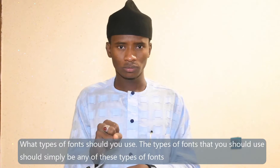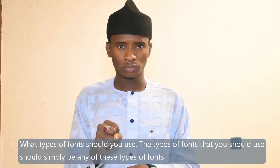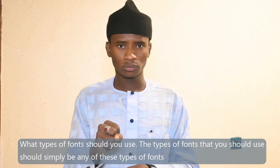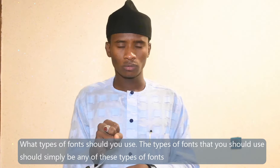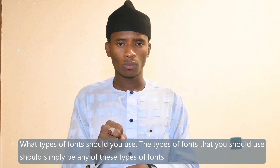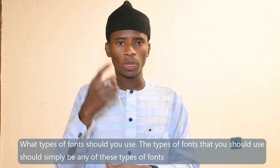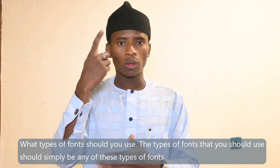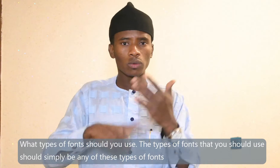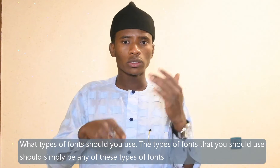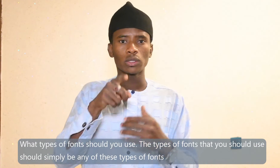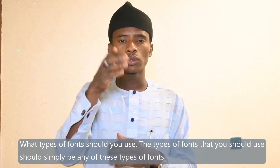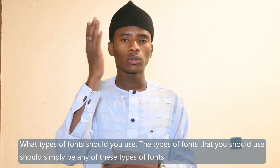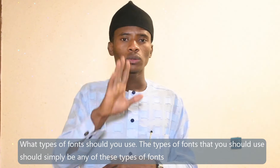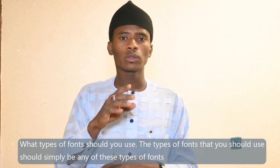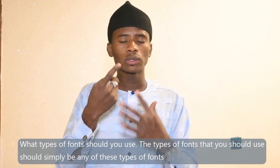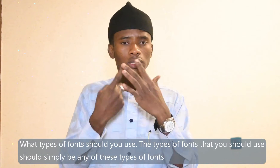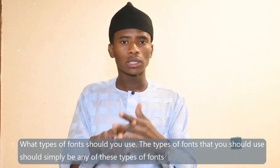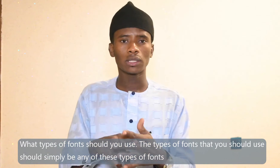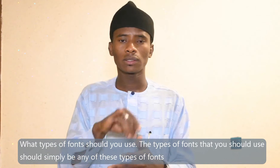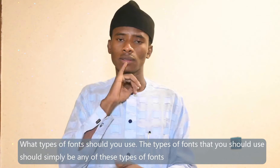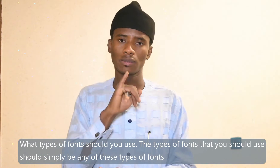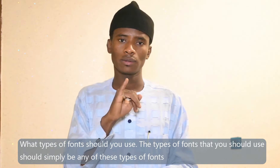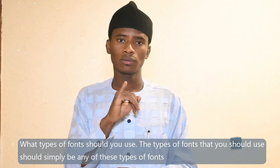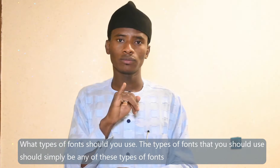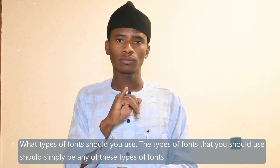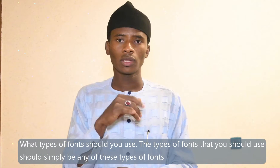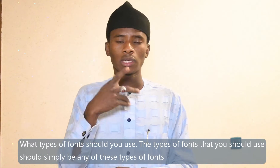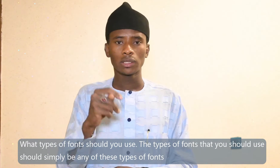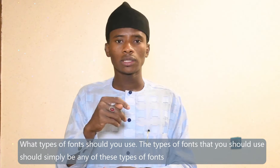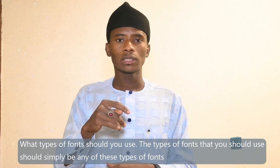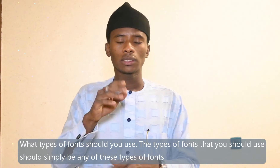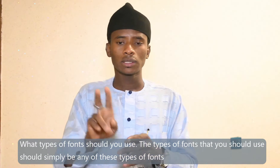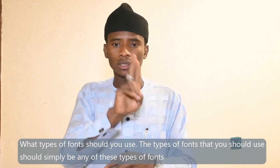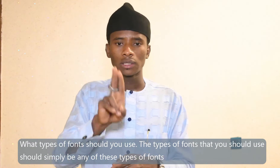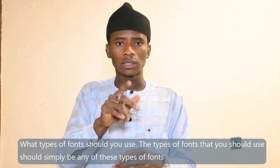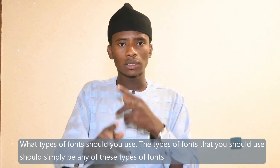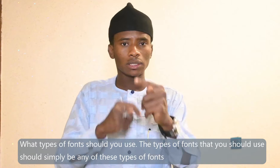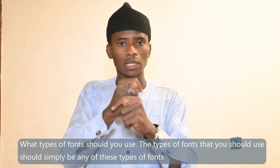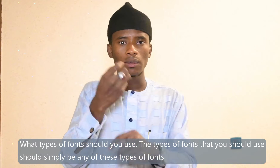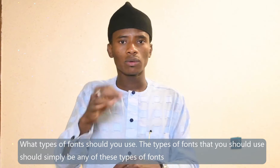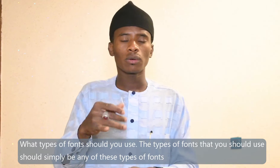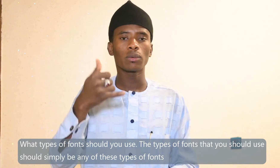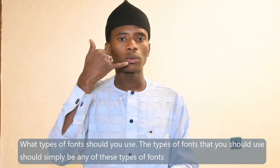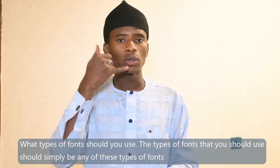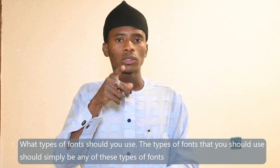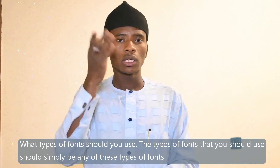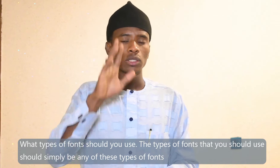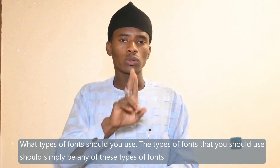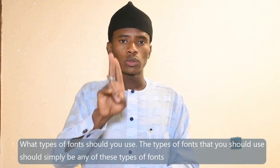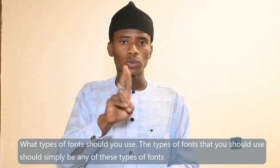What type of font should you use? The type of fonts that you should use should also be simply any of these 4